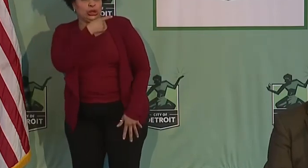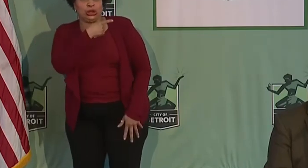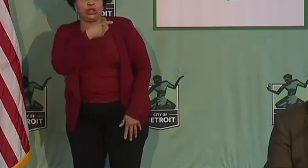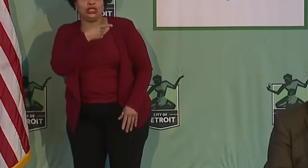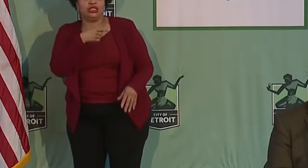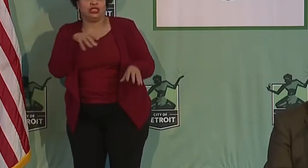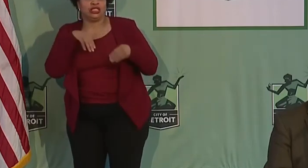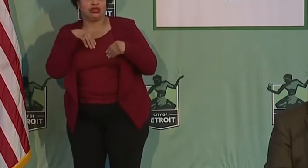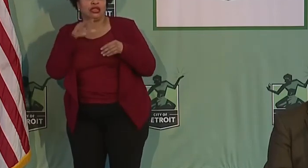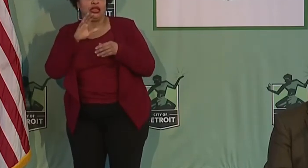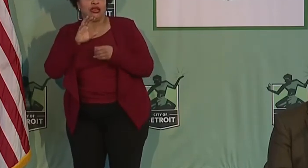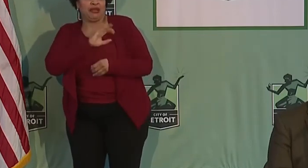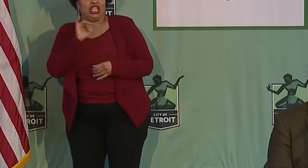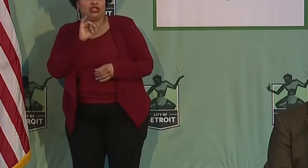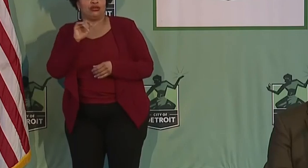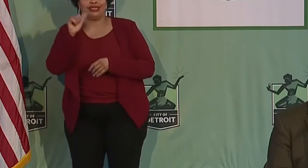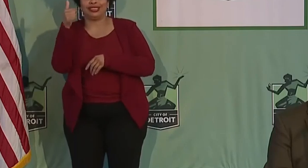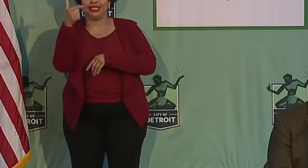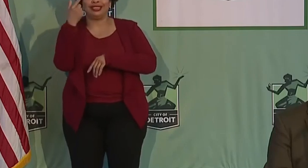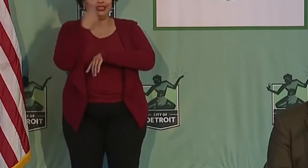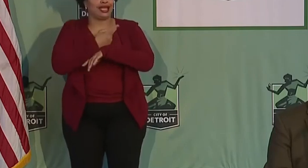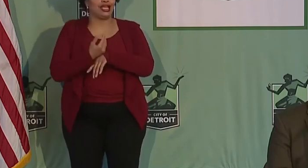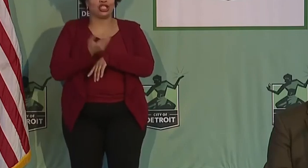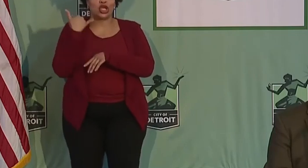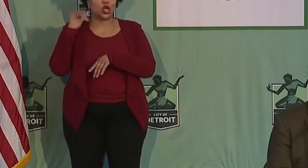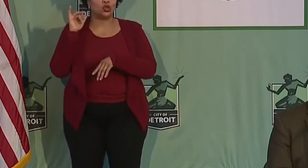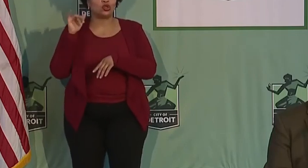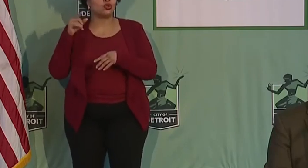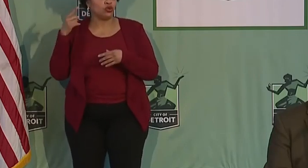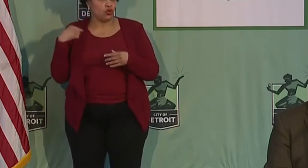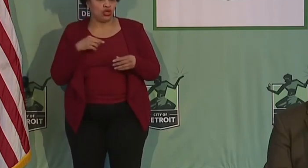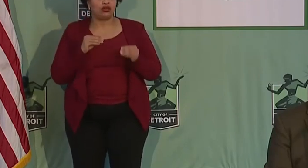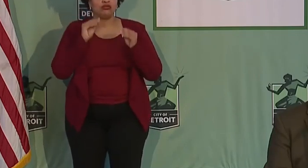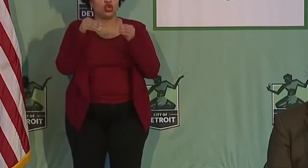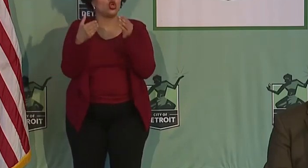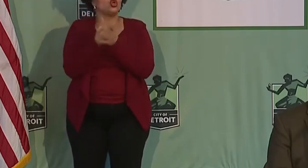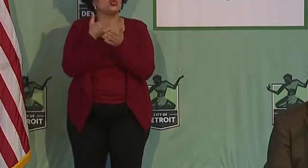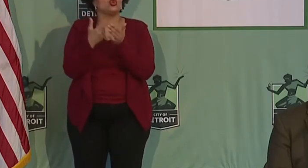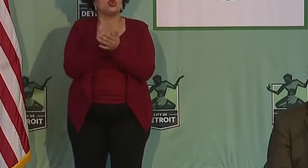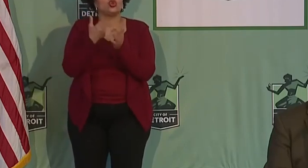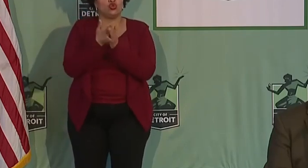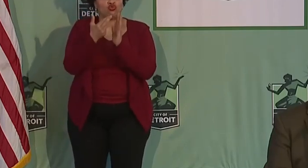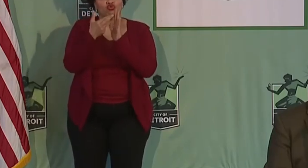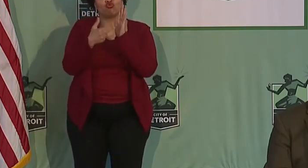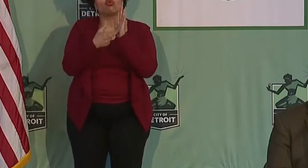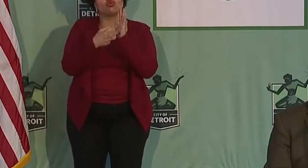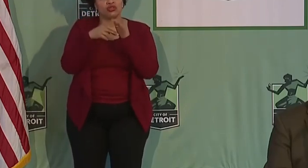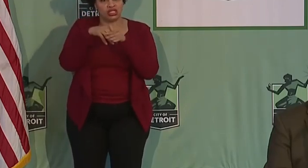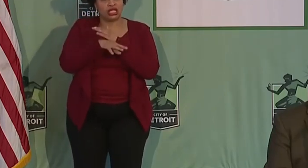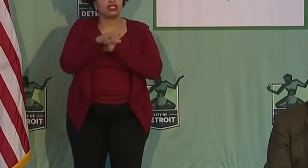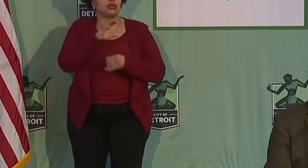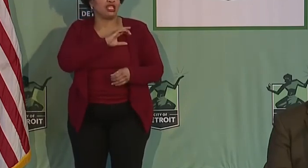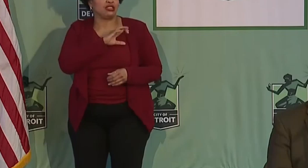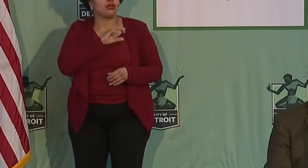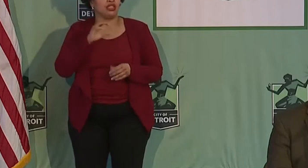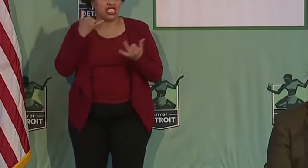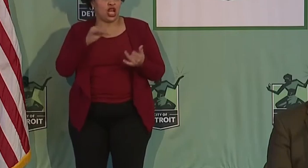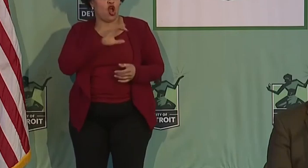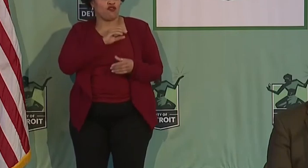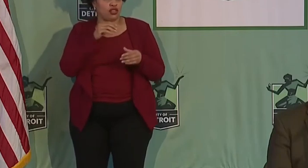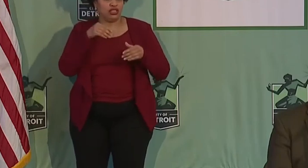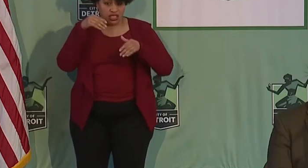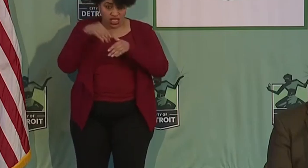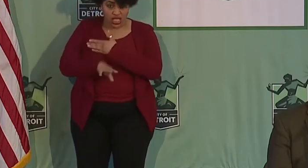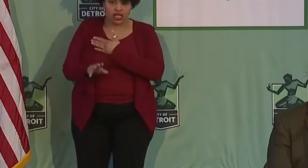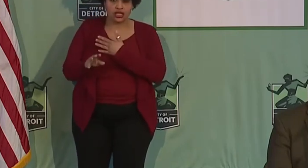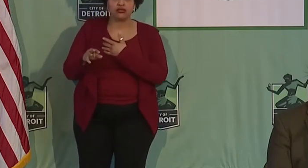police too? And 10 days or so ago, we put in new implementations at the police departments. Our officers are wearing masks